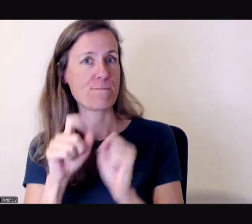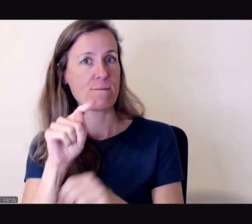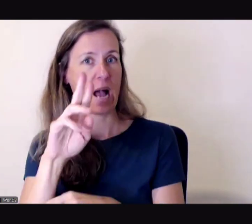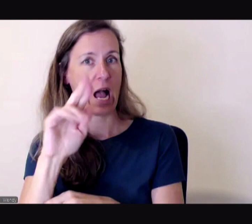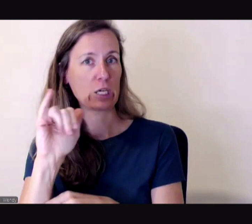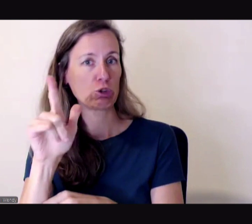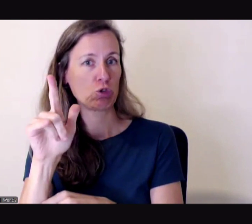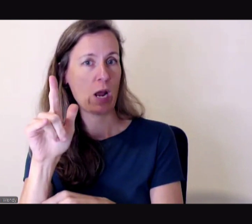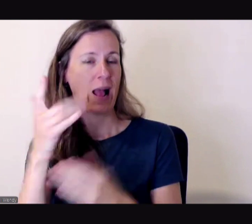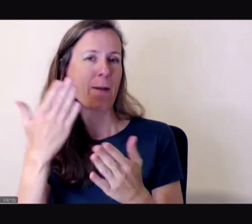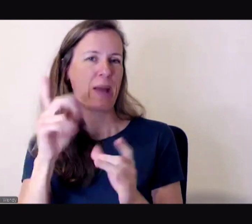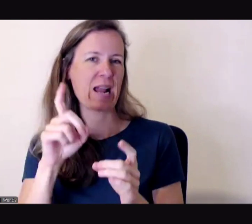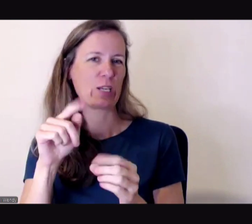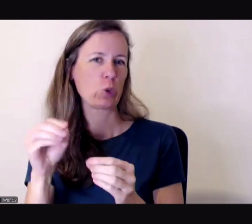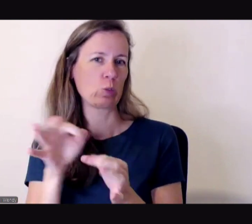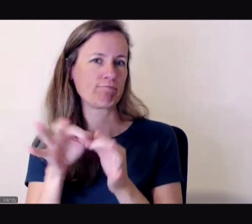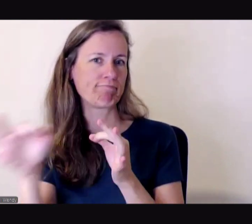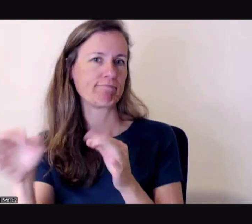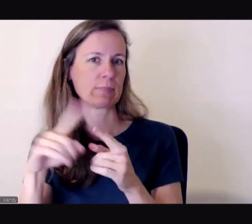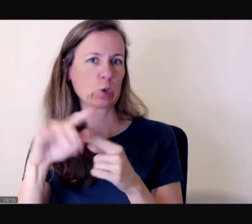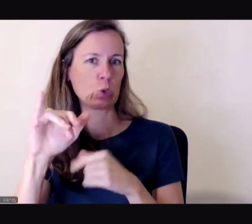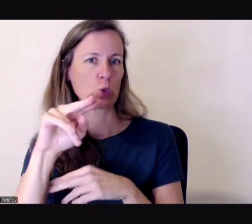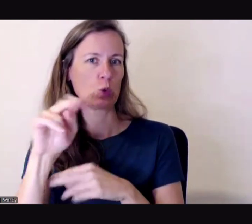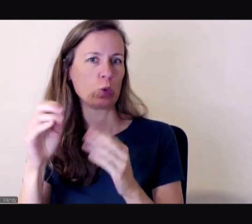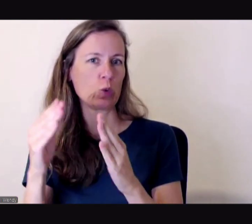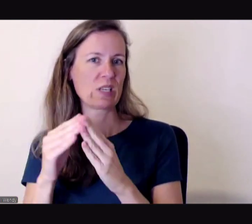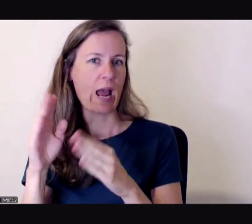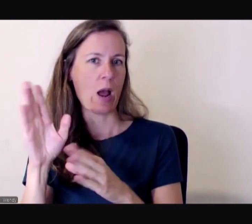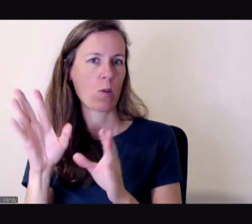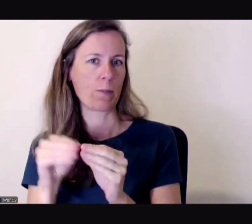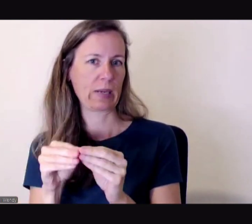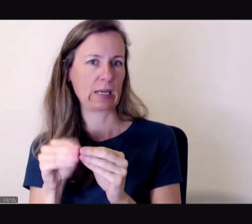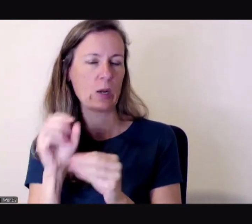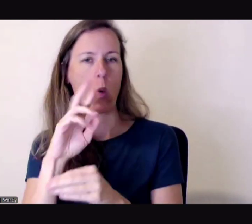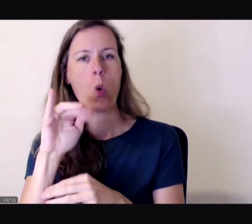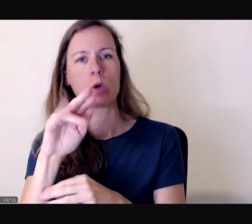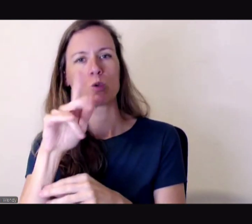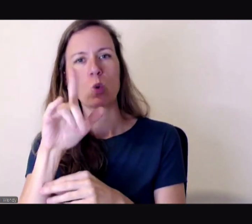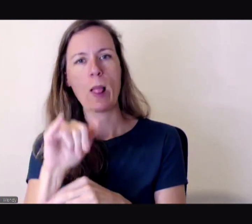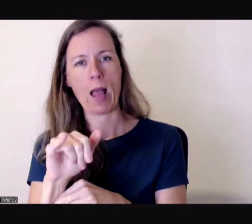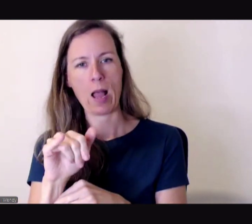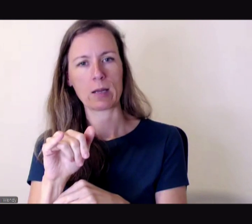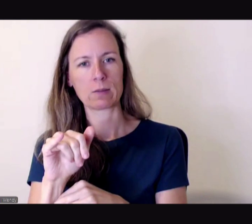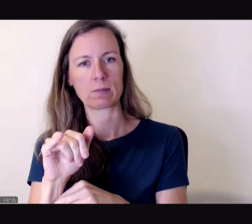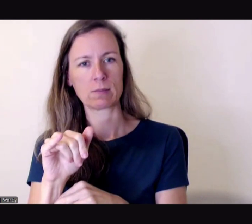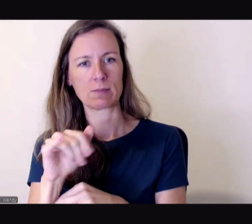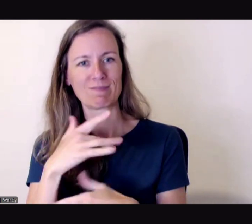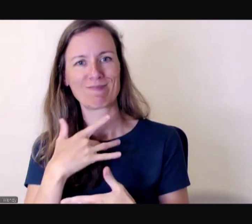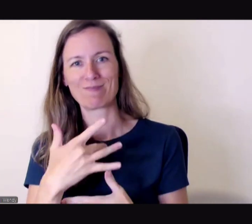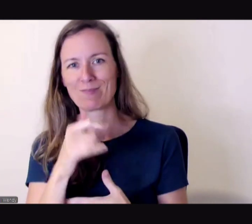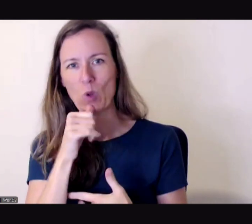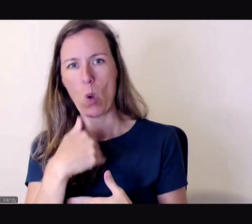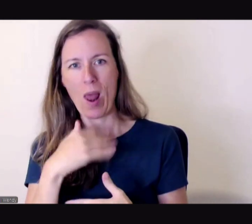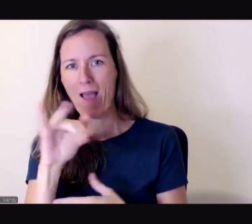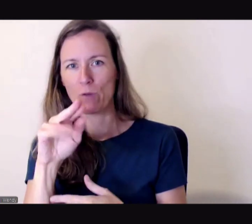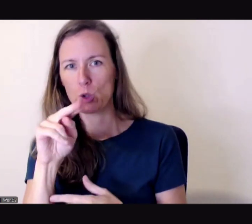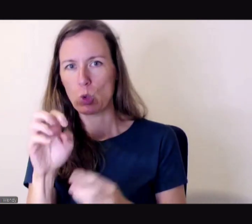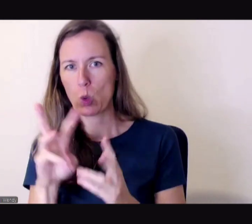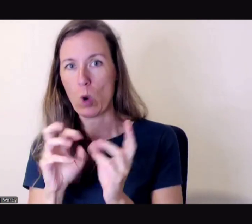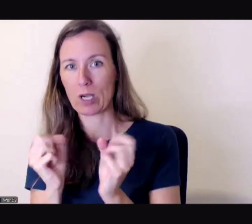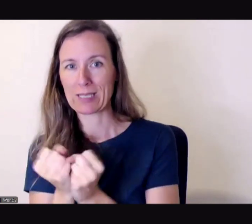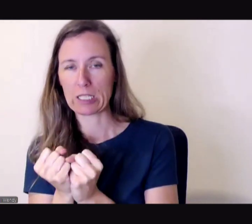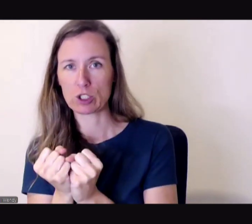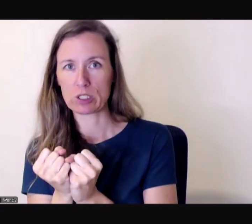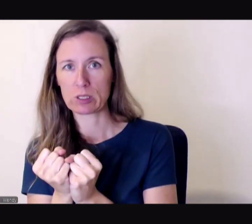the June town meeting or July town meeting. We typically don't have a June work session, so.